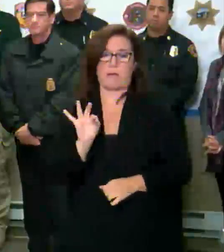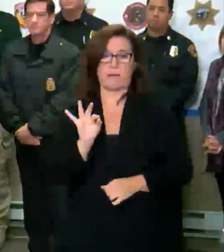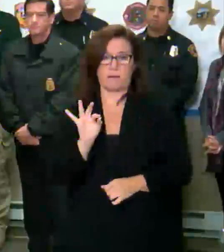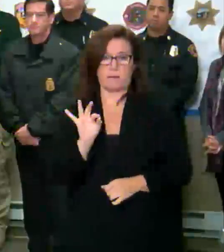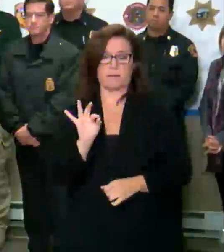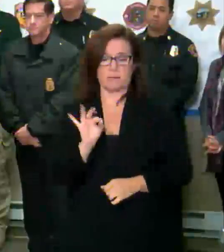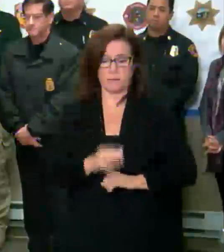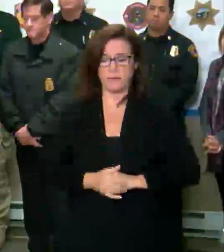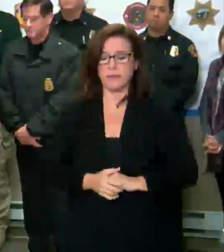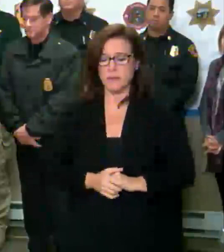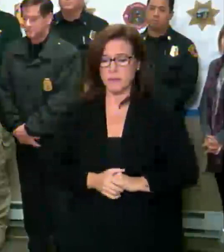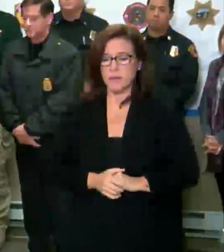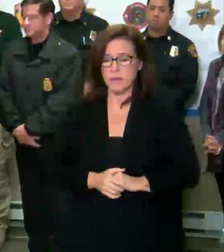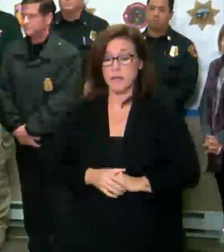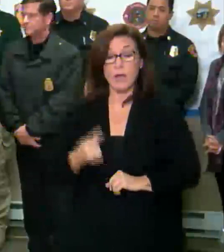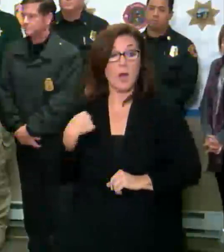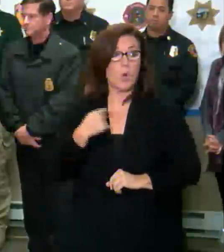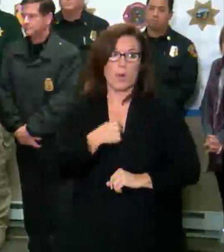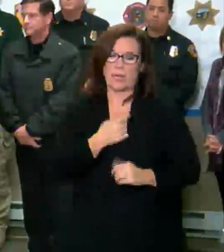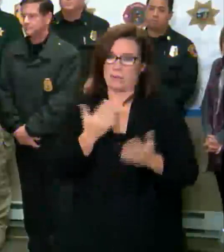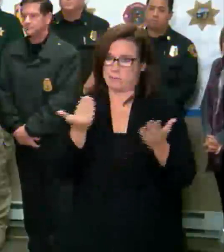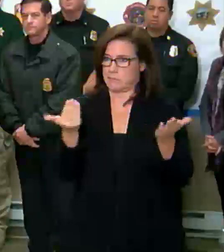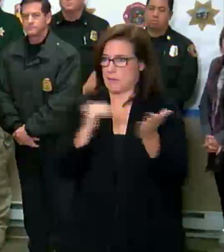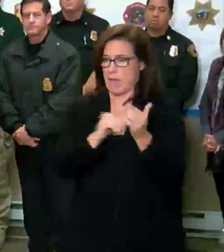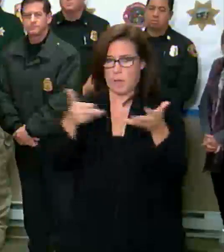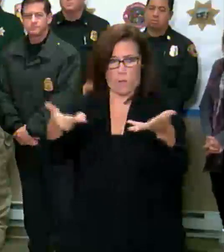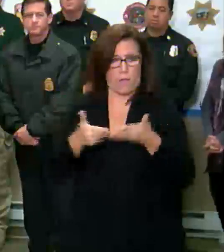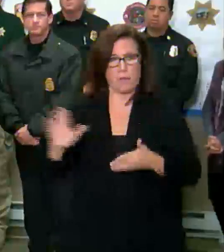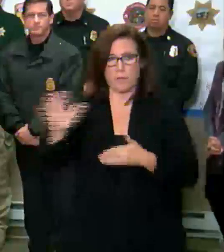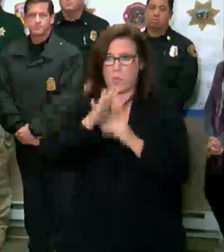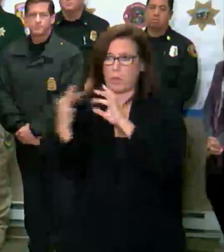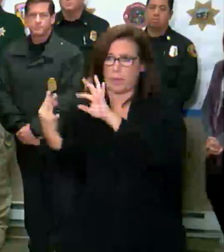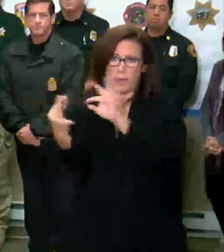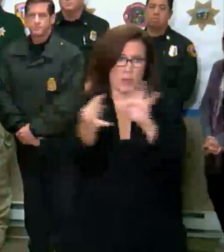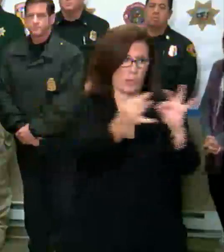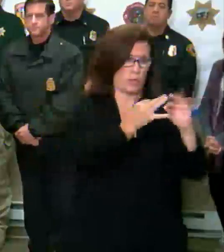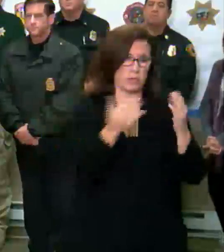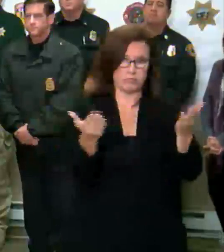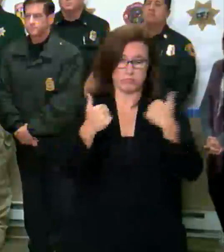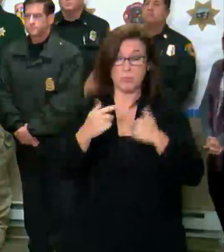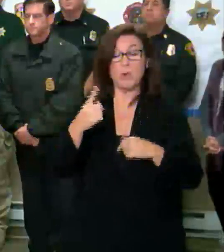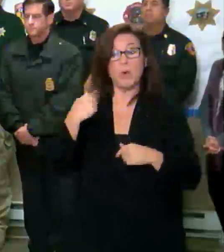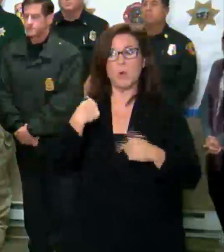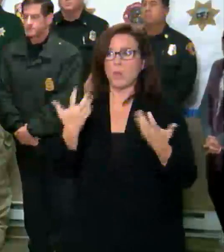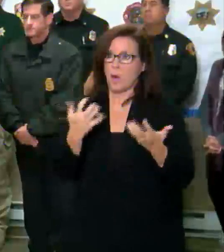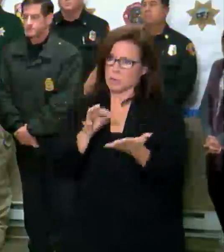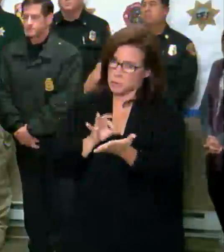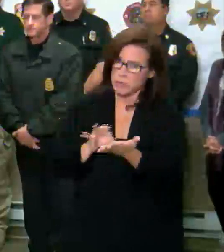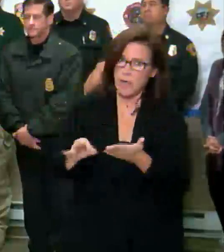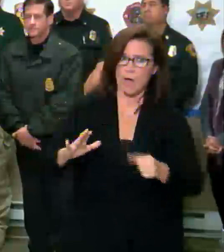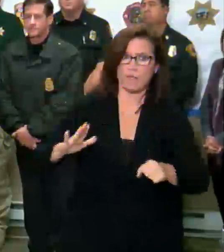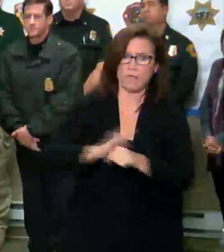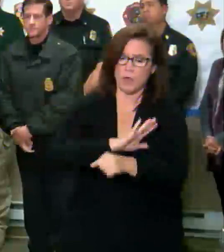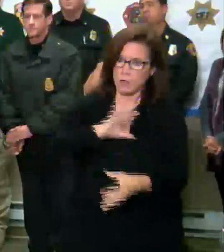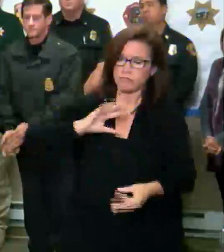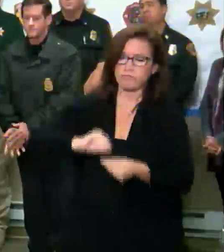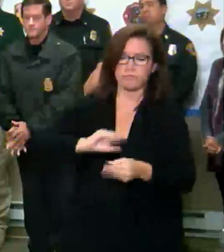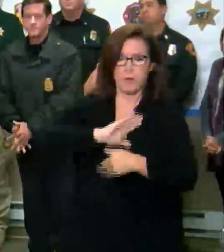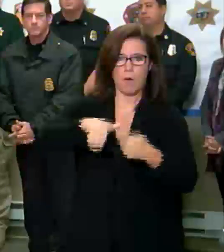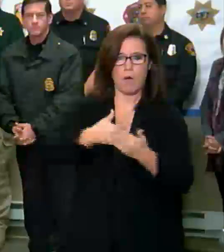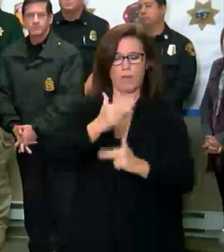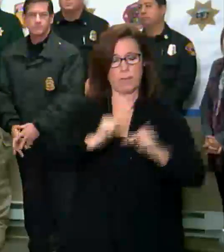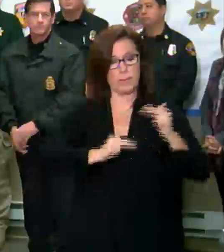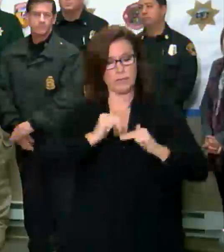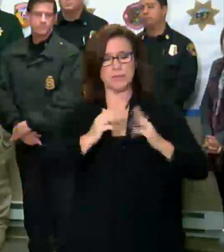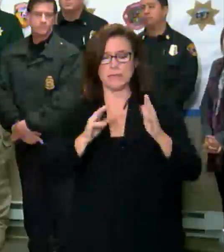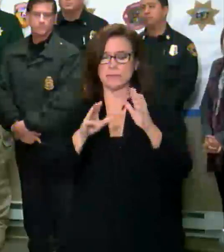we encourage the input from the community. We want to make sure at the end of this incident that we have an inclusive list of all those structures that